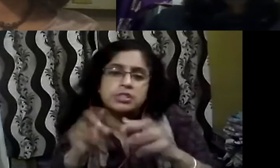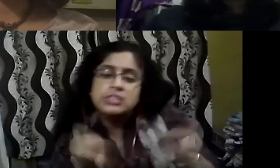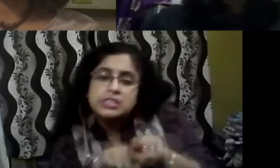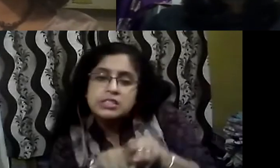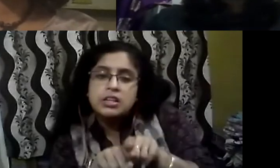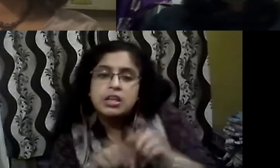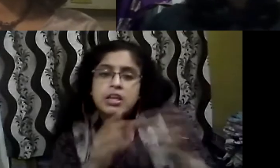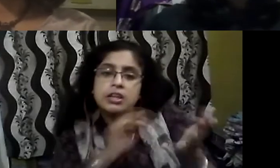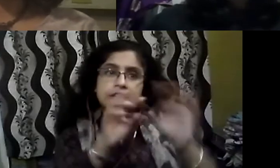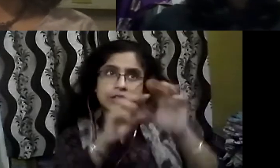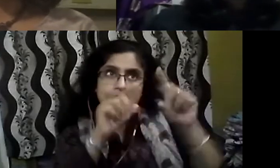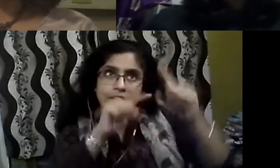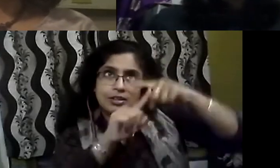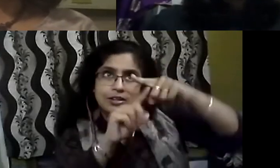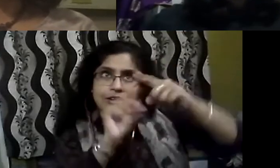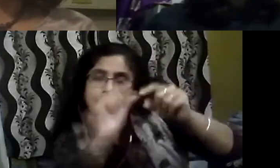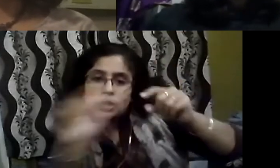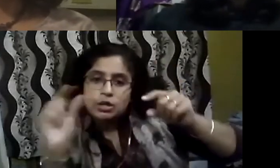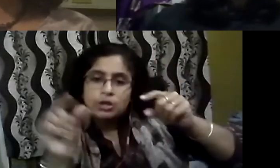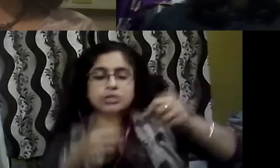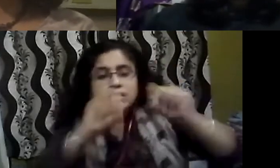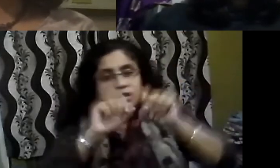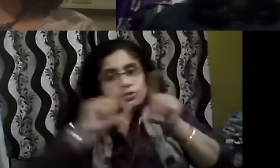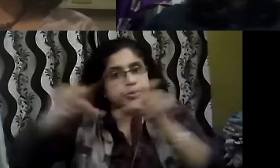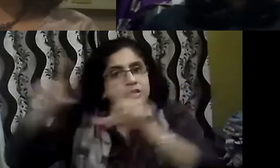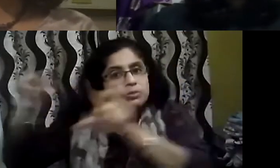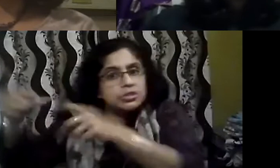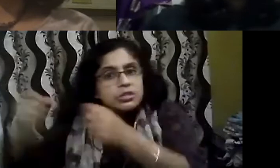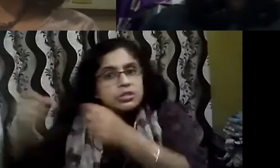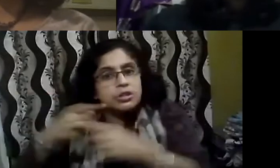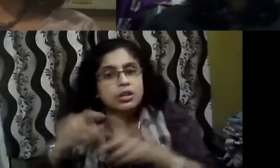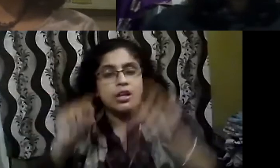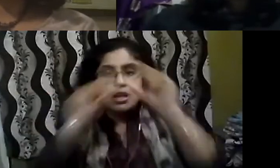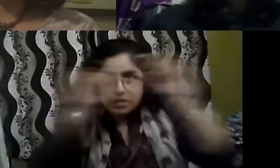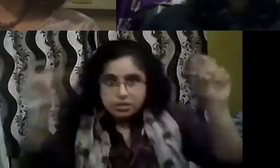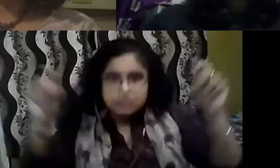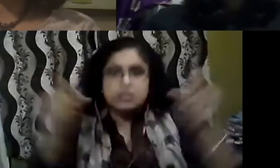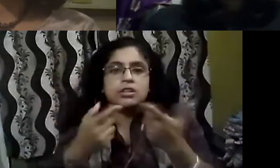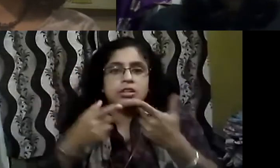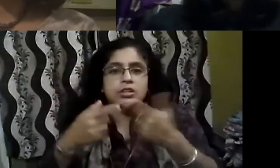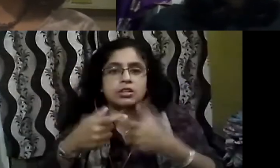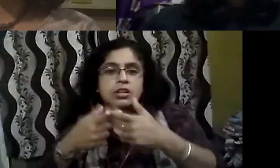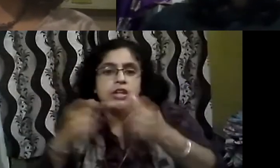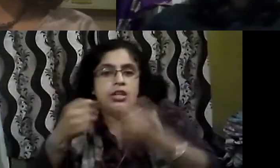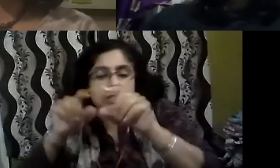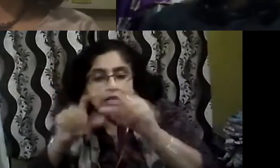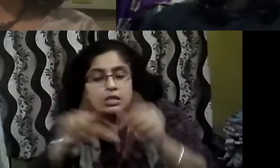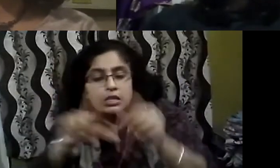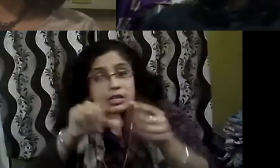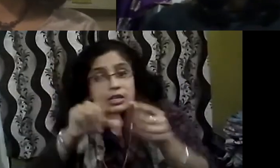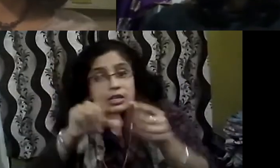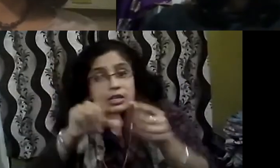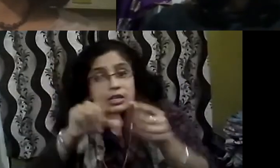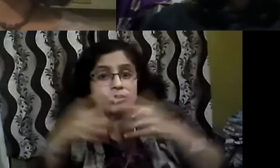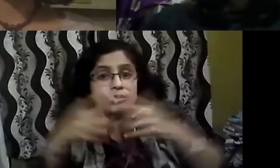for images, where we are tagging like the headings, and where we are tagging the